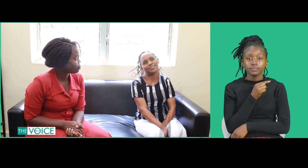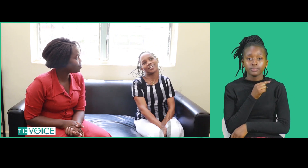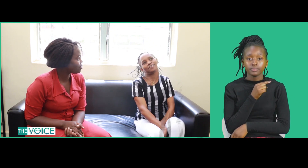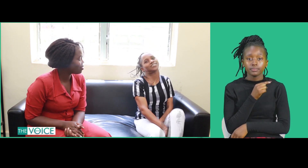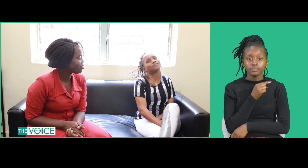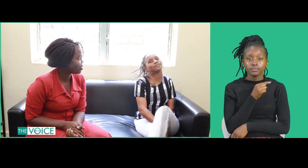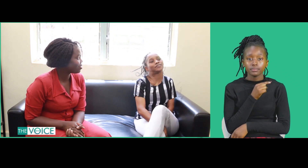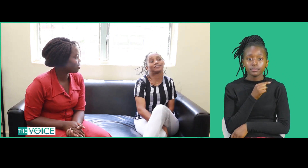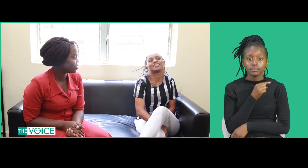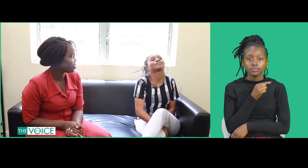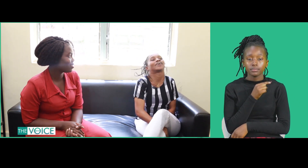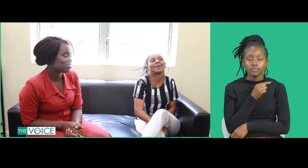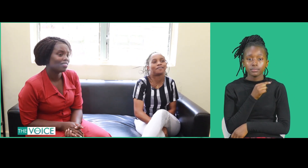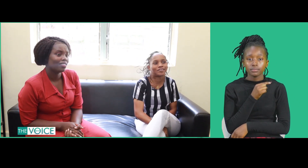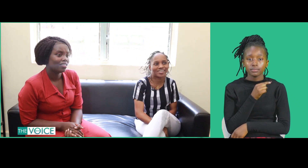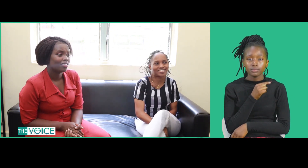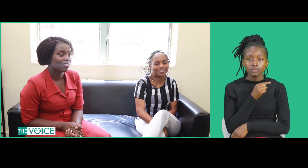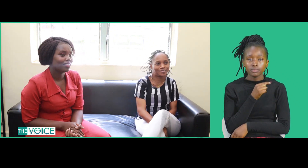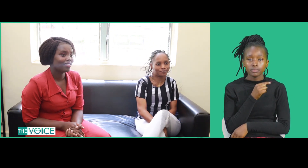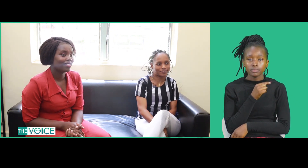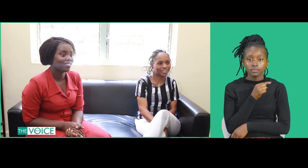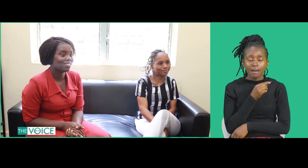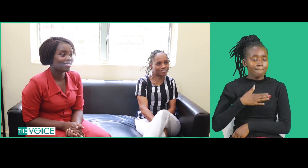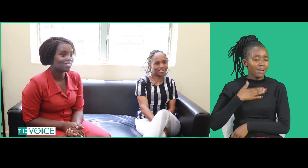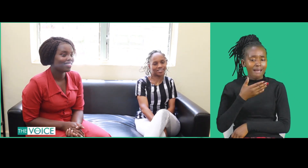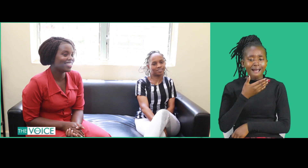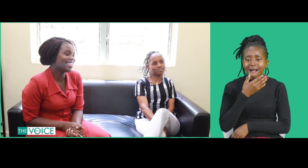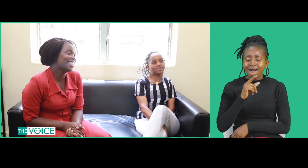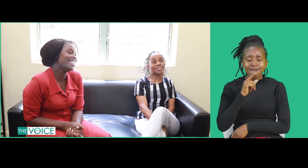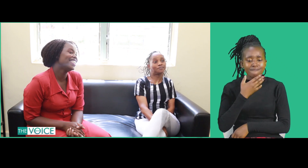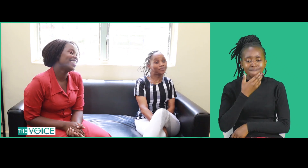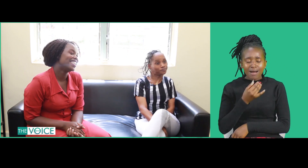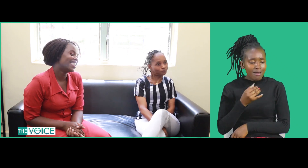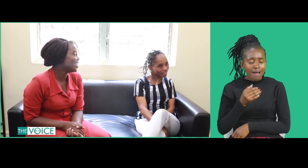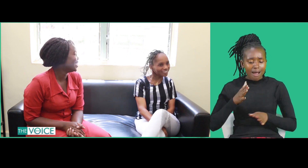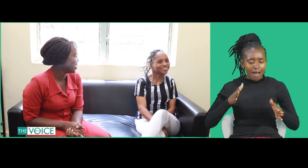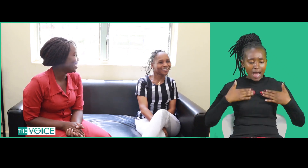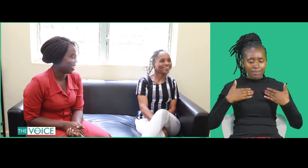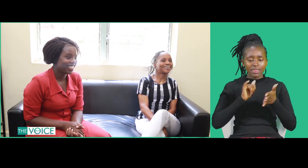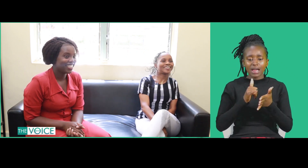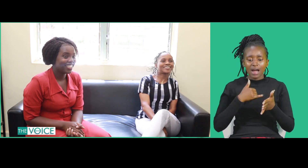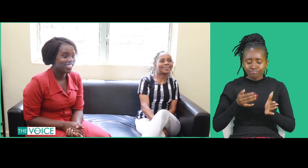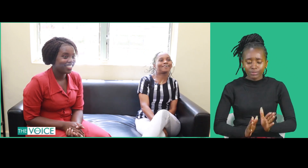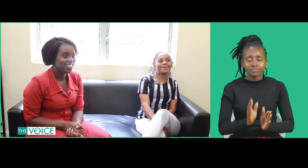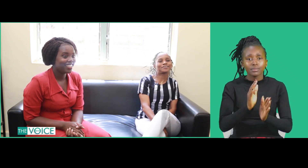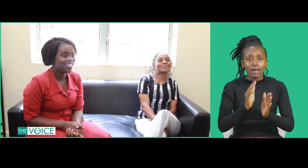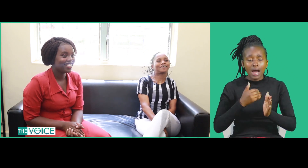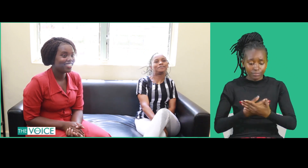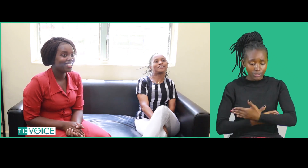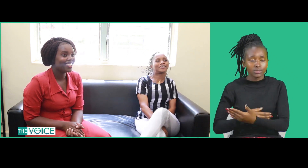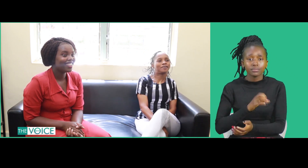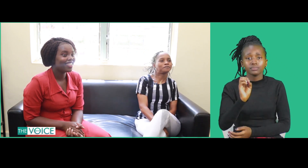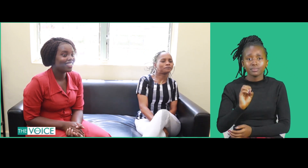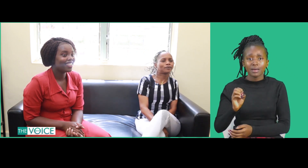I know some of my friends were happy that I got the baby, but hey, now come to